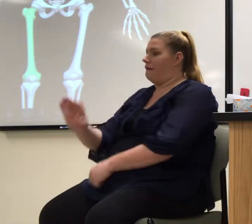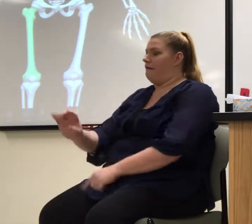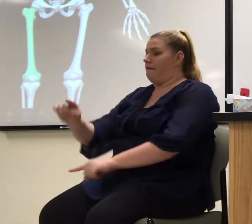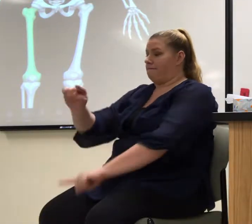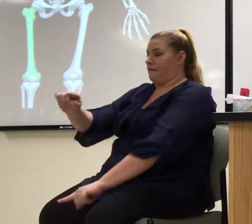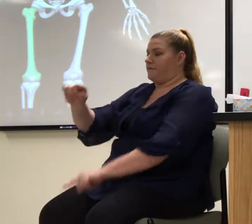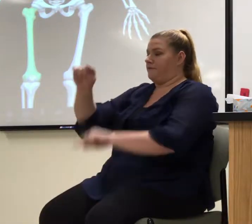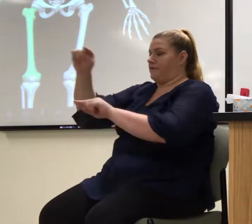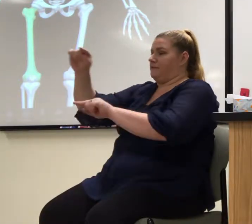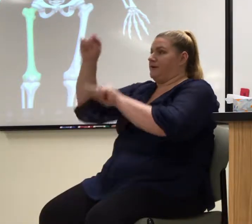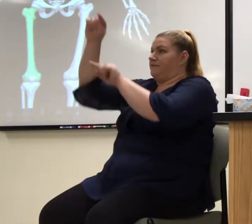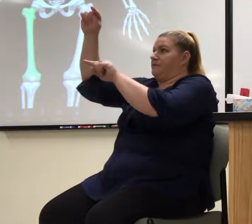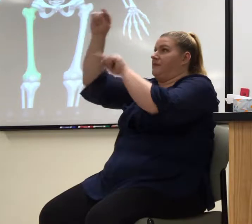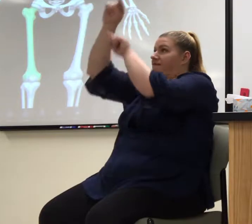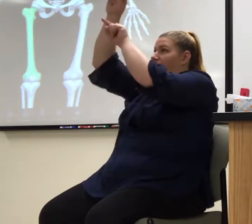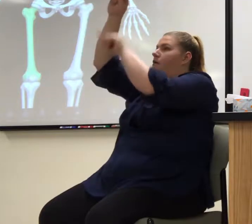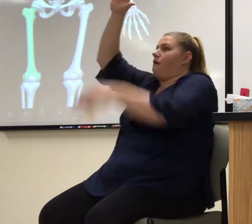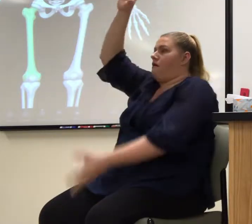approximates